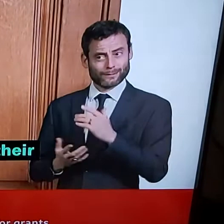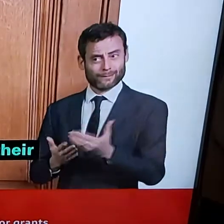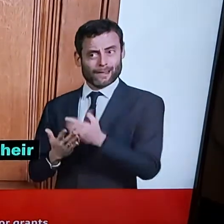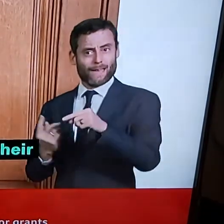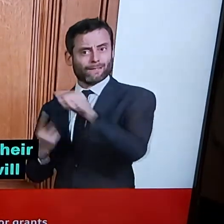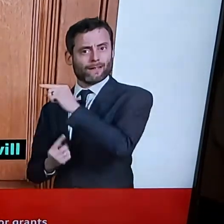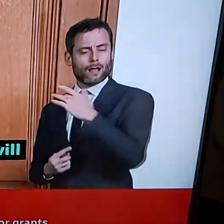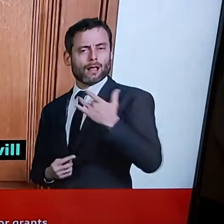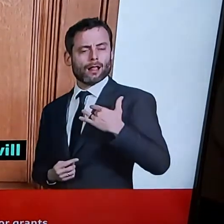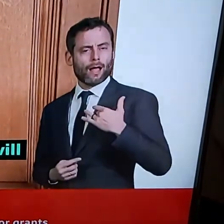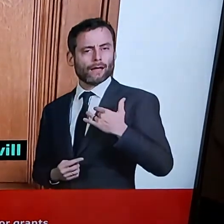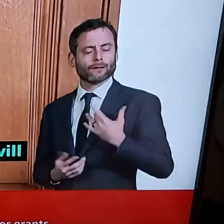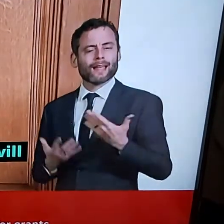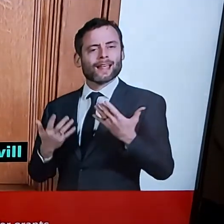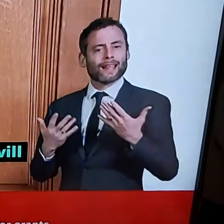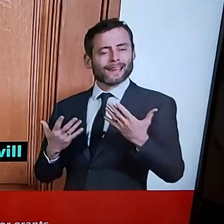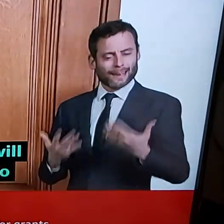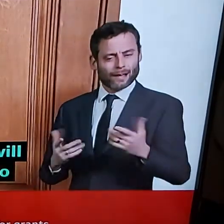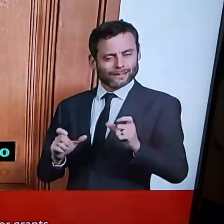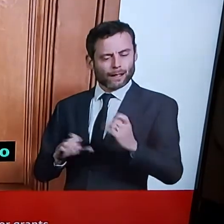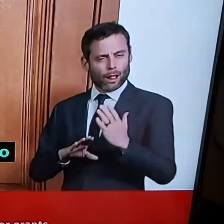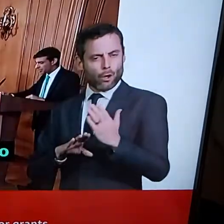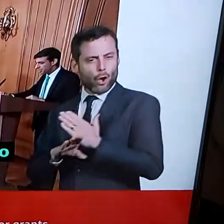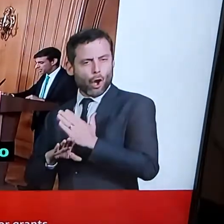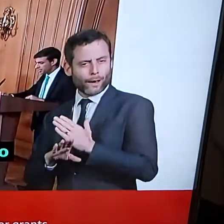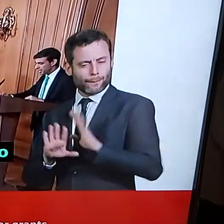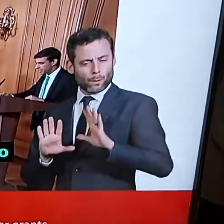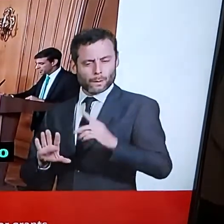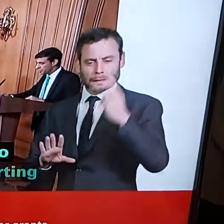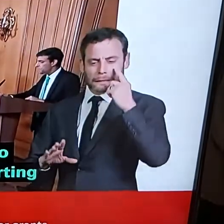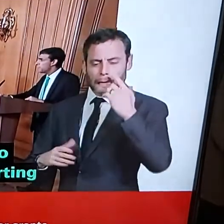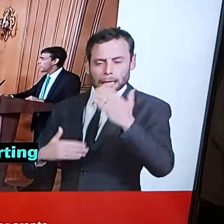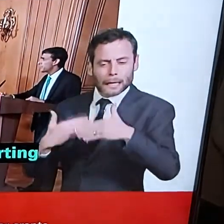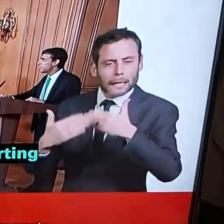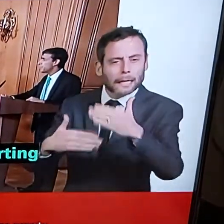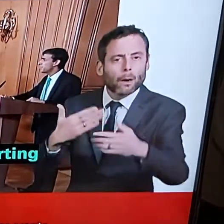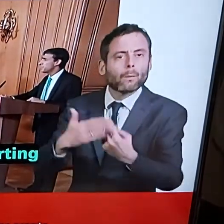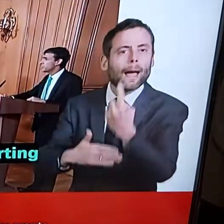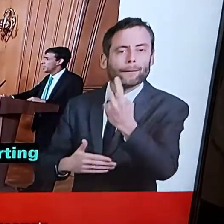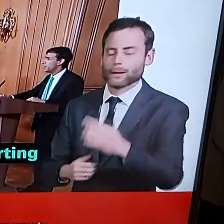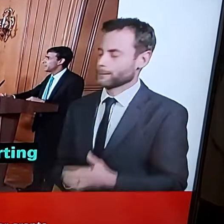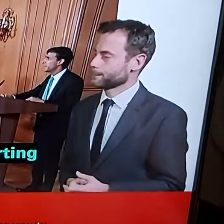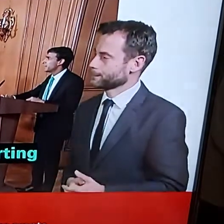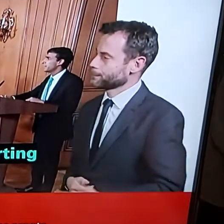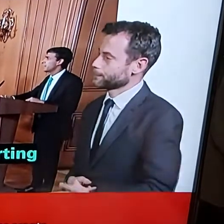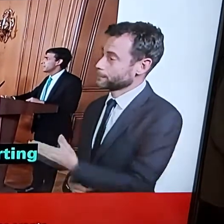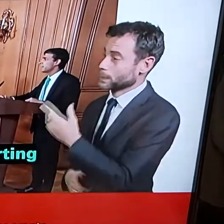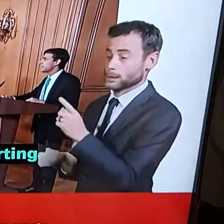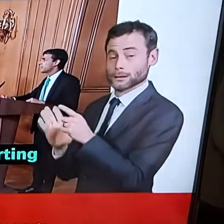starting to move in the right direction. Thank you. Could we turn next to Beth Rigby